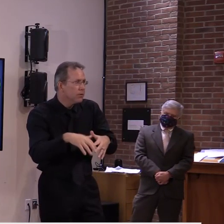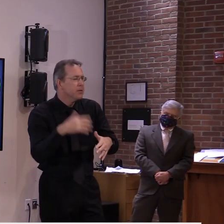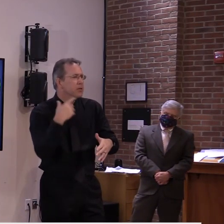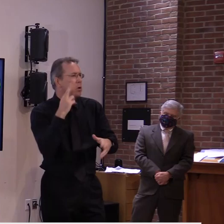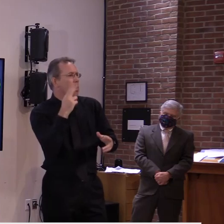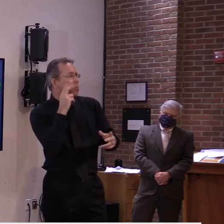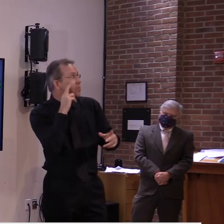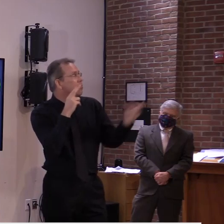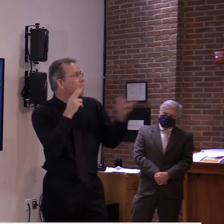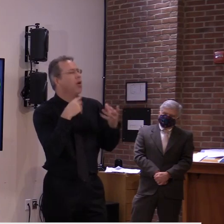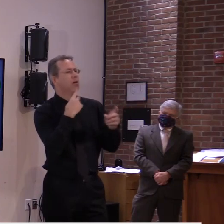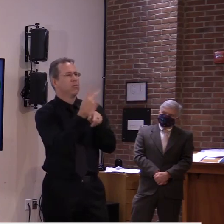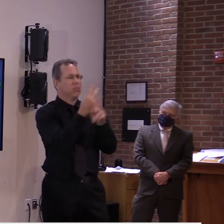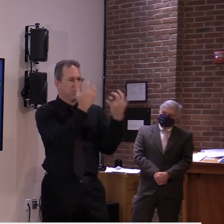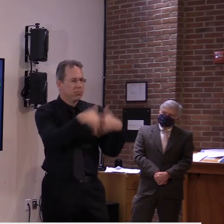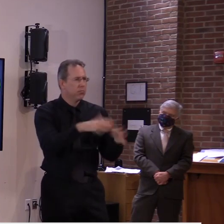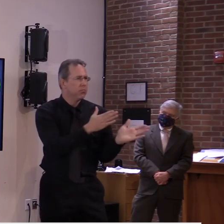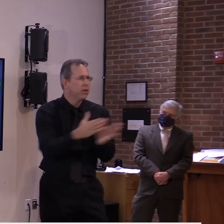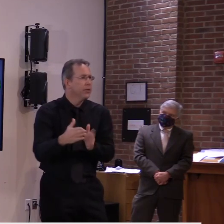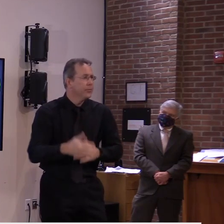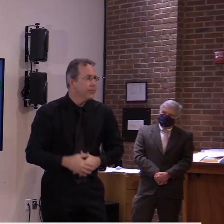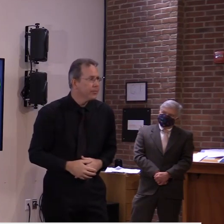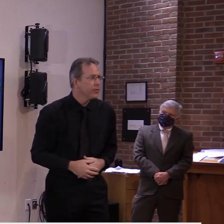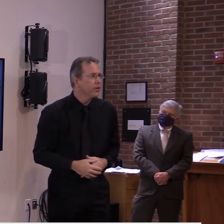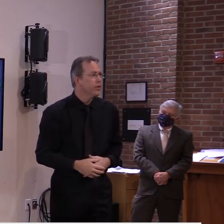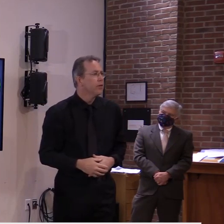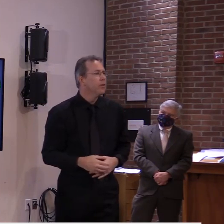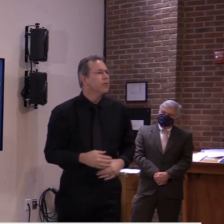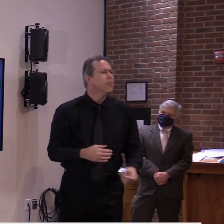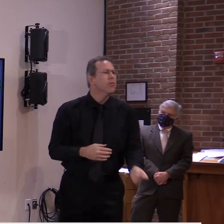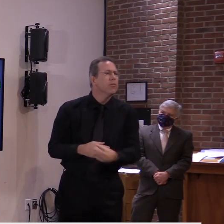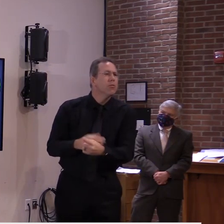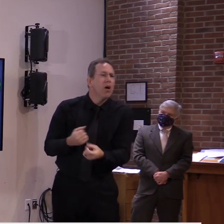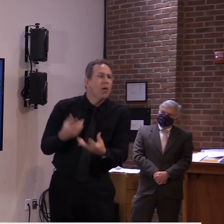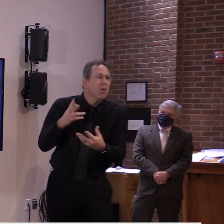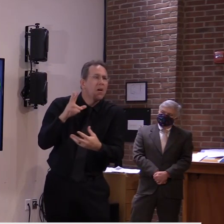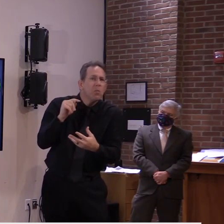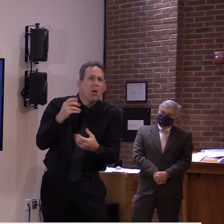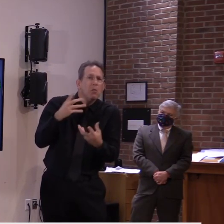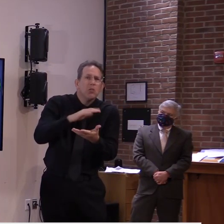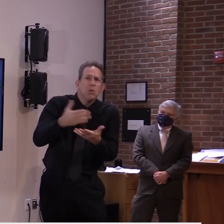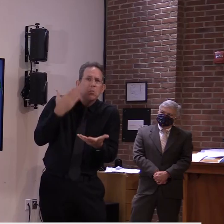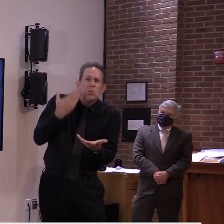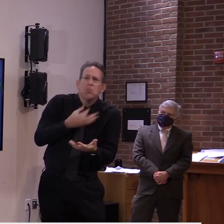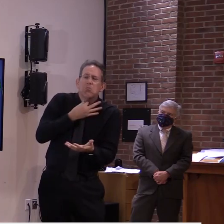And do you know how much Vermont will be getting? Yes, it's